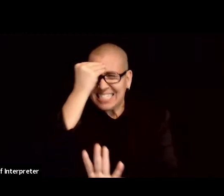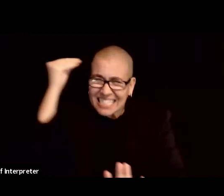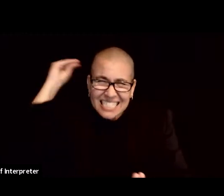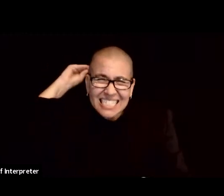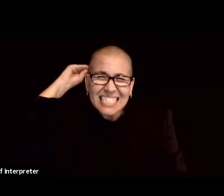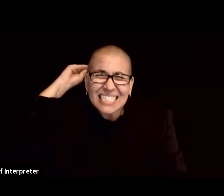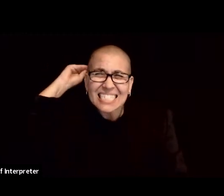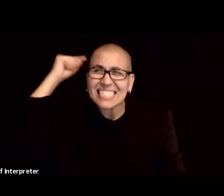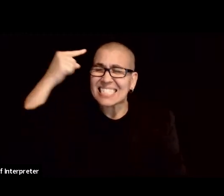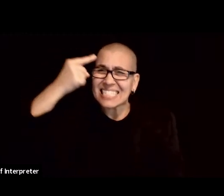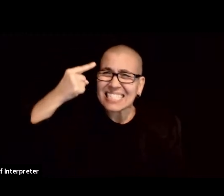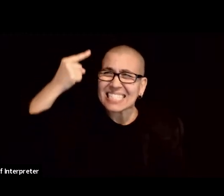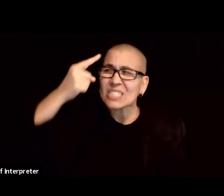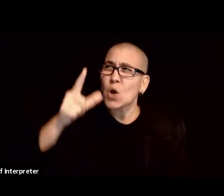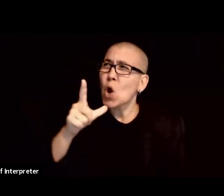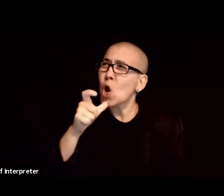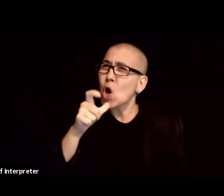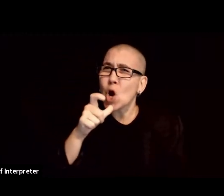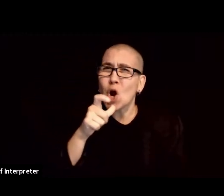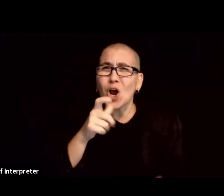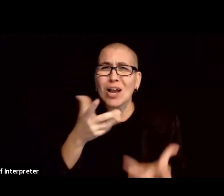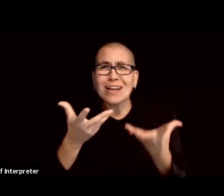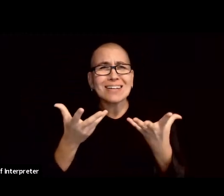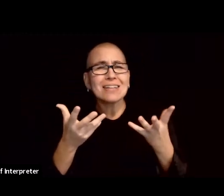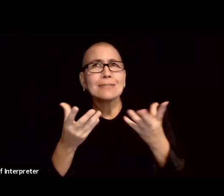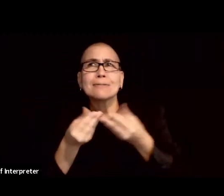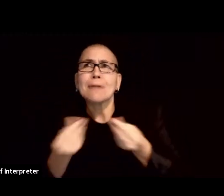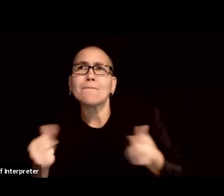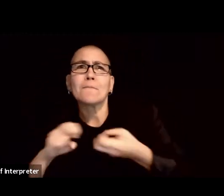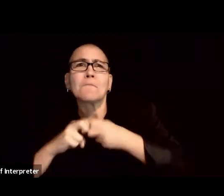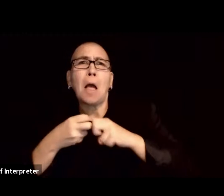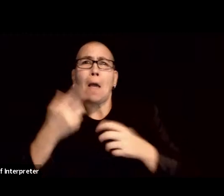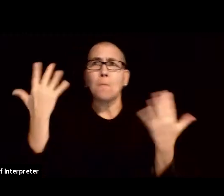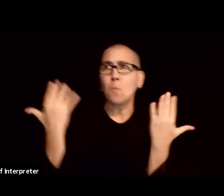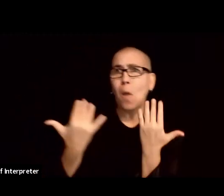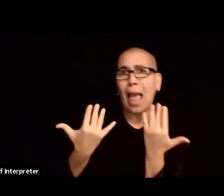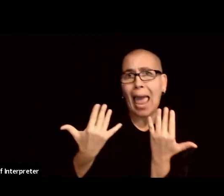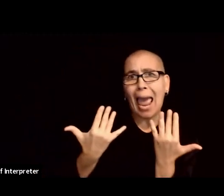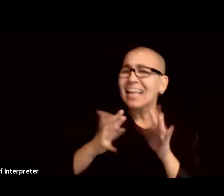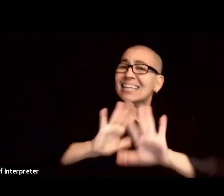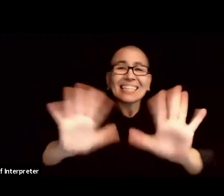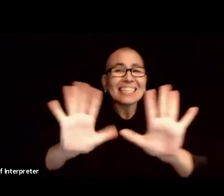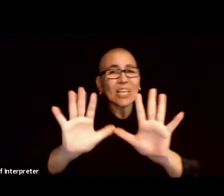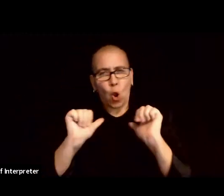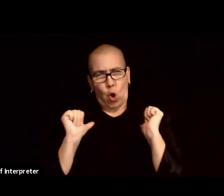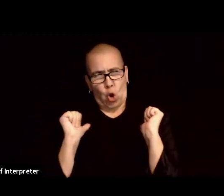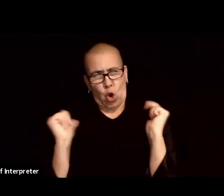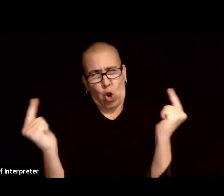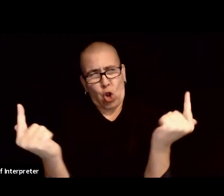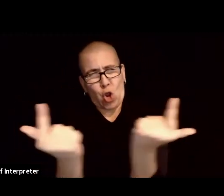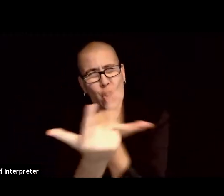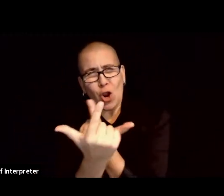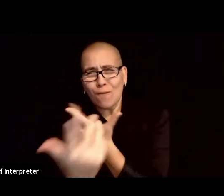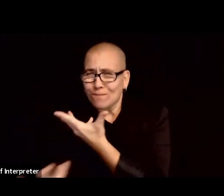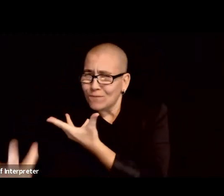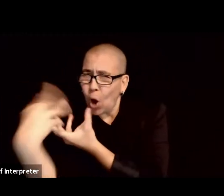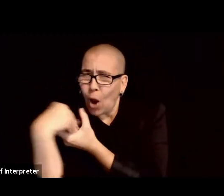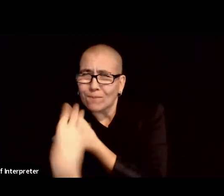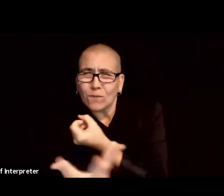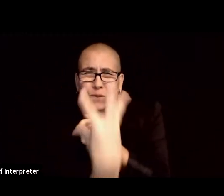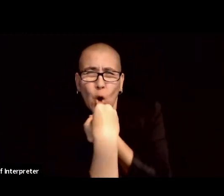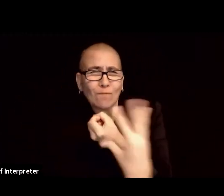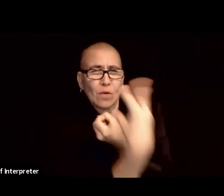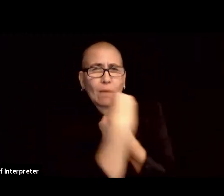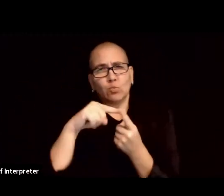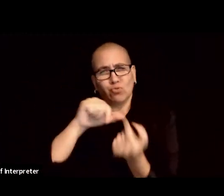we're missing the point. The question we all need to be asking is what we're going to do to change our behavior today to reduce the